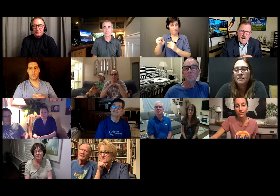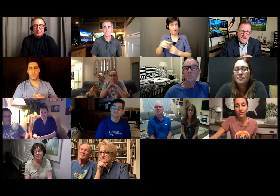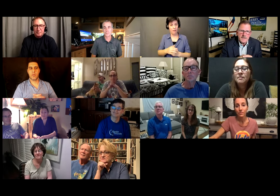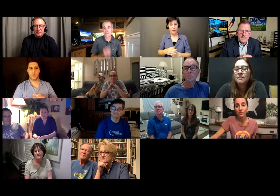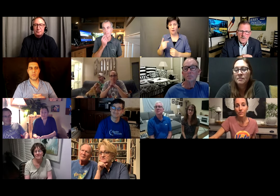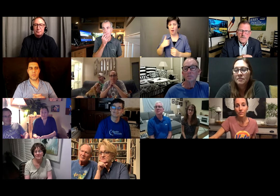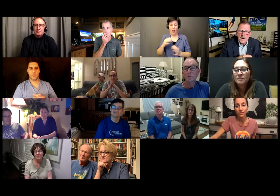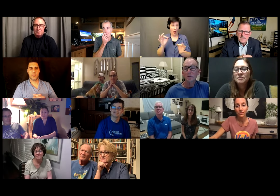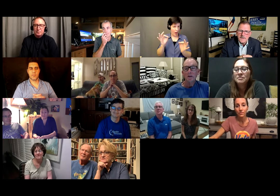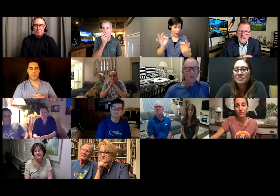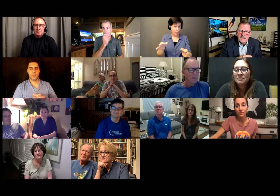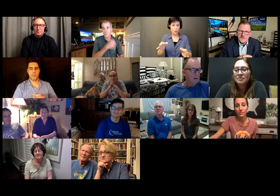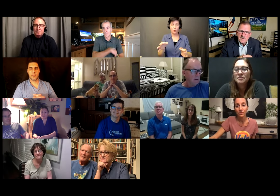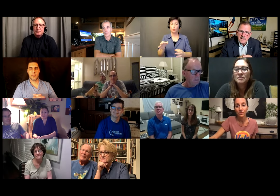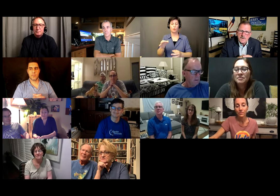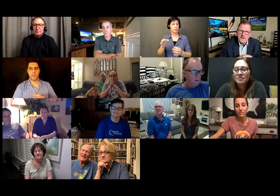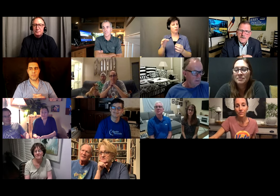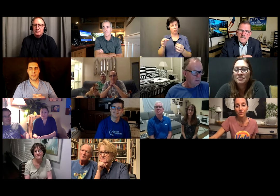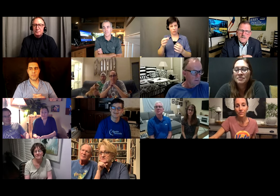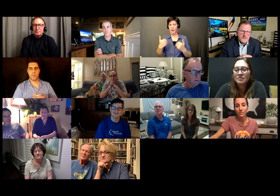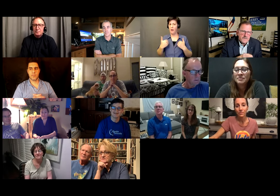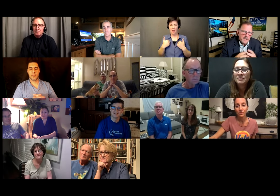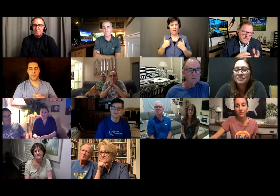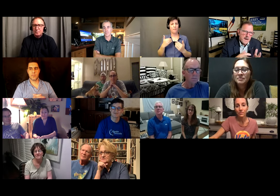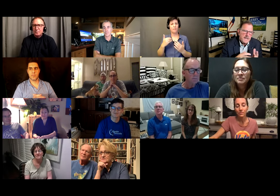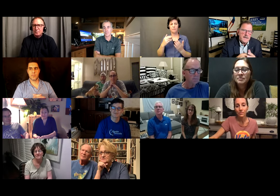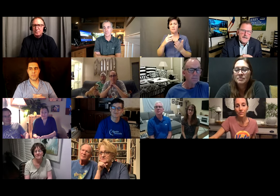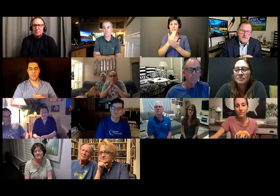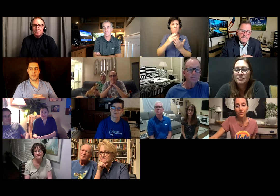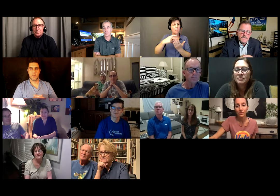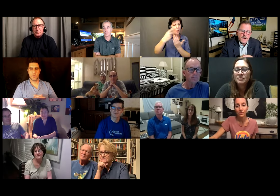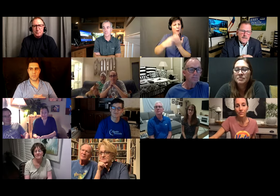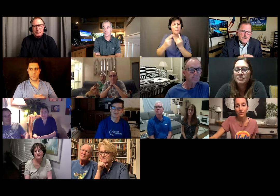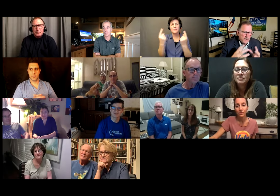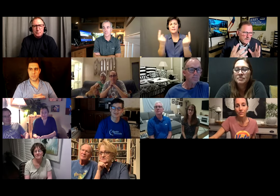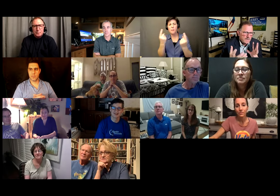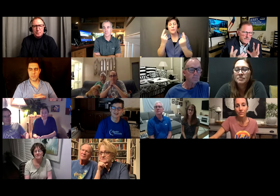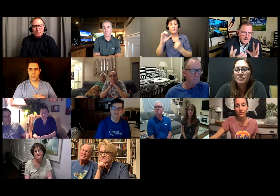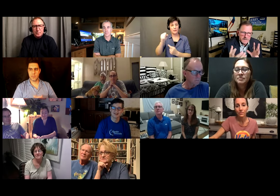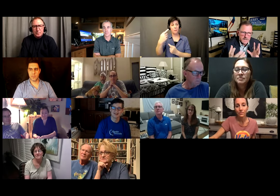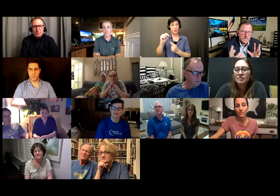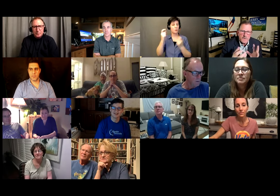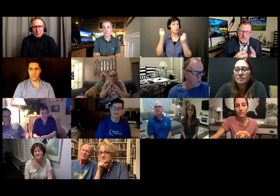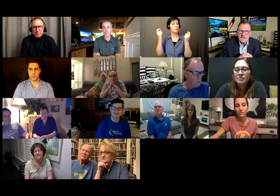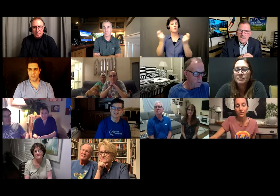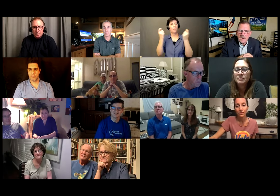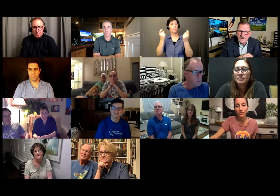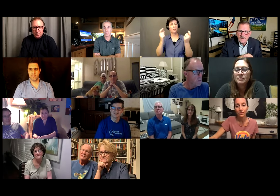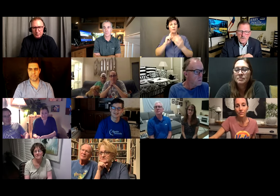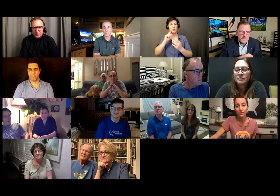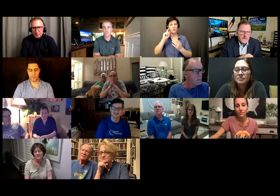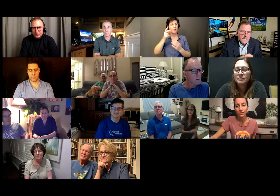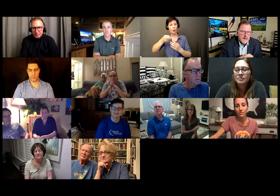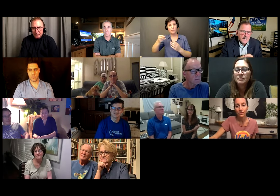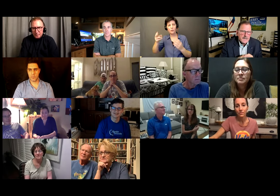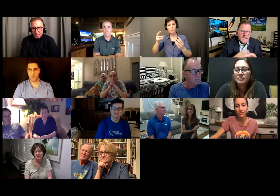absolutely having a program in September to celebrate the world of the deaf world and the hard of hearing